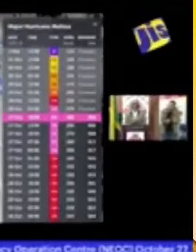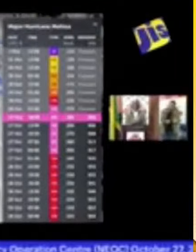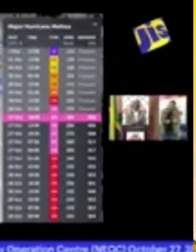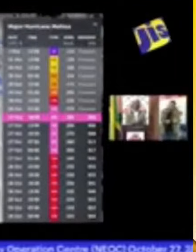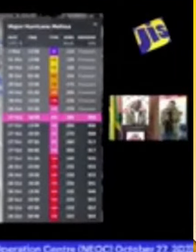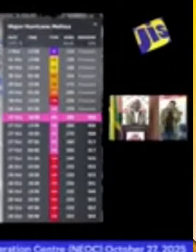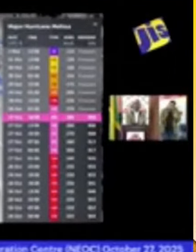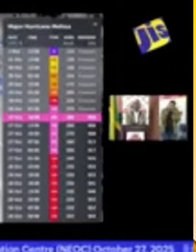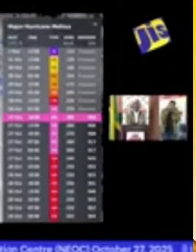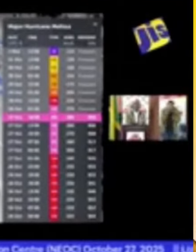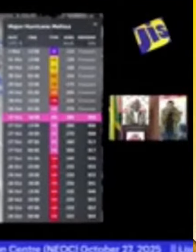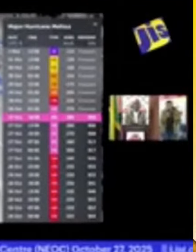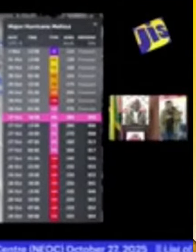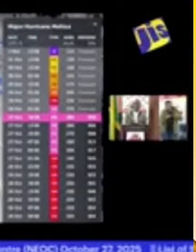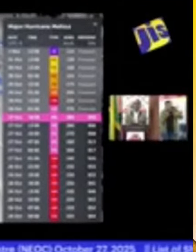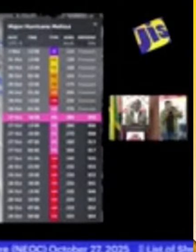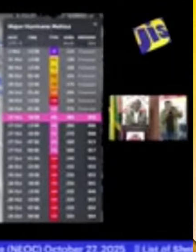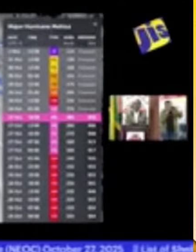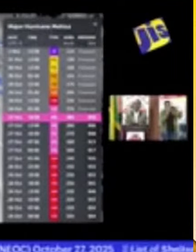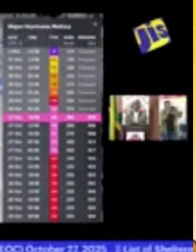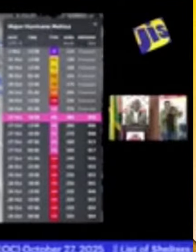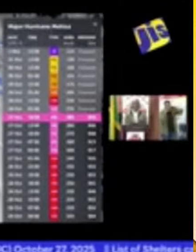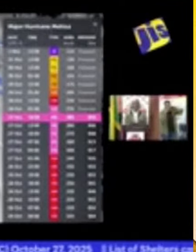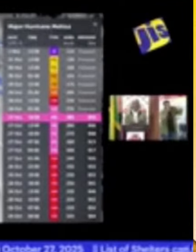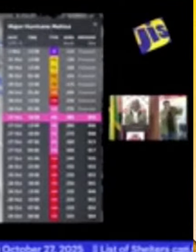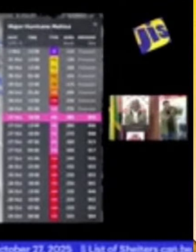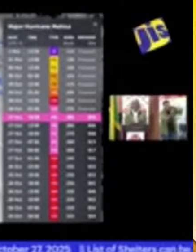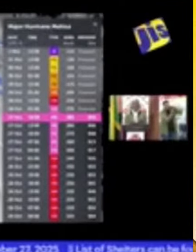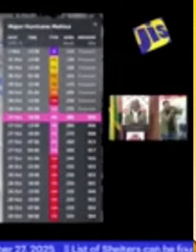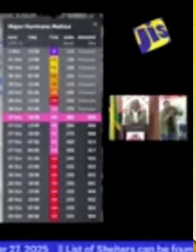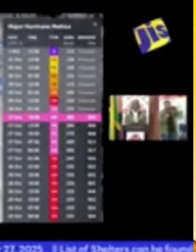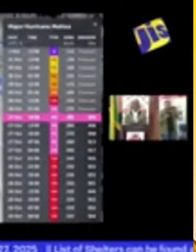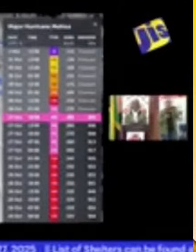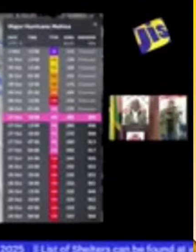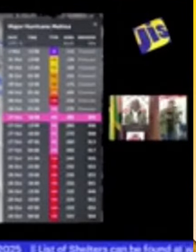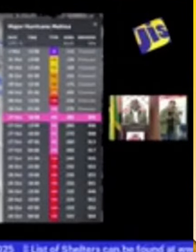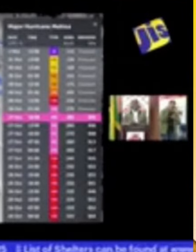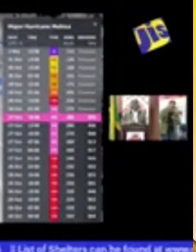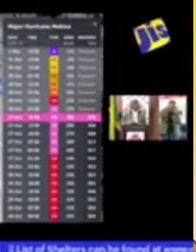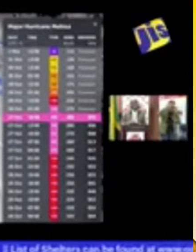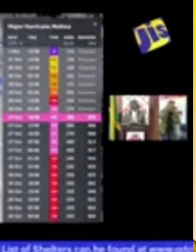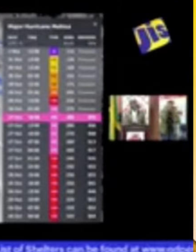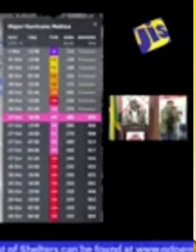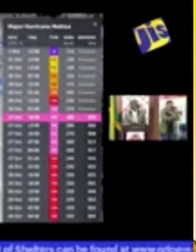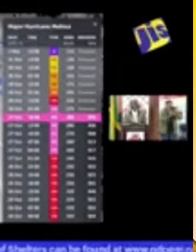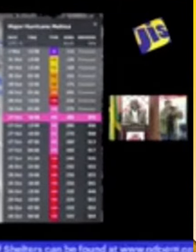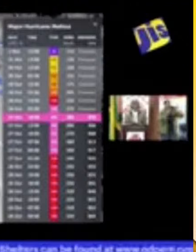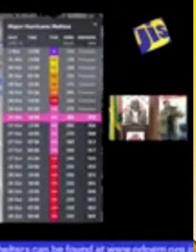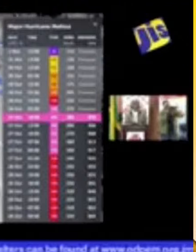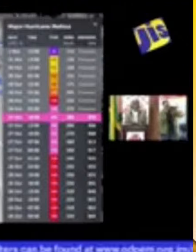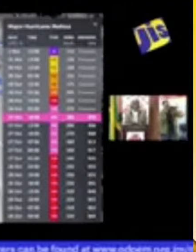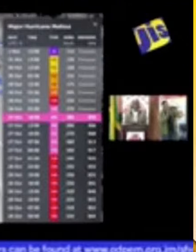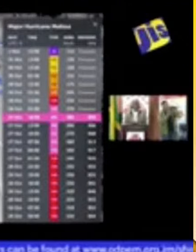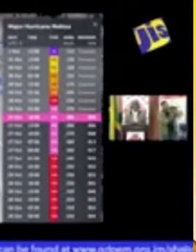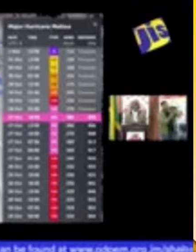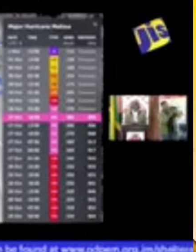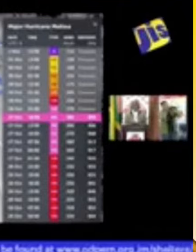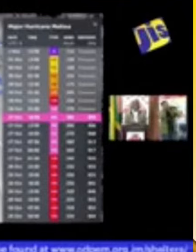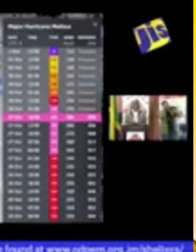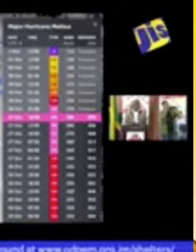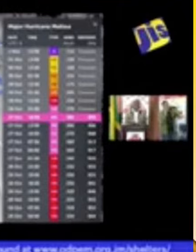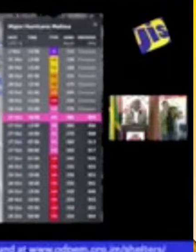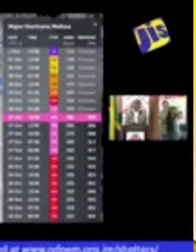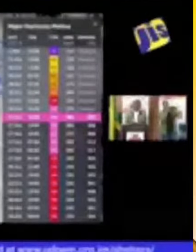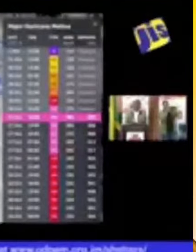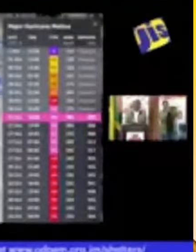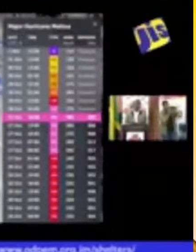it had moved a little bit past the Negril Point, which is our westernmost point of Jamaica. But as I said, recurving to the northeast and